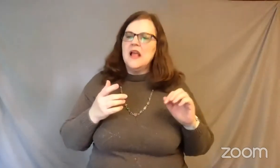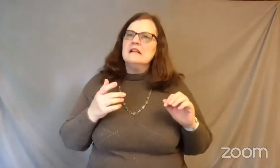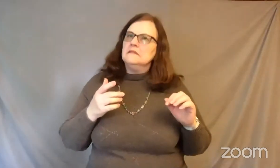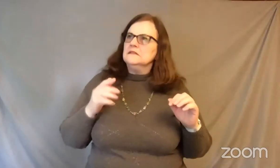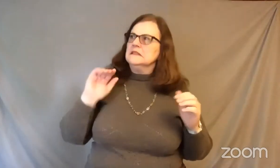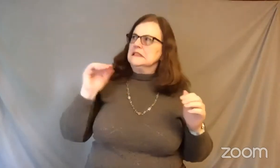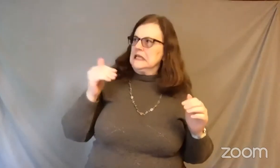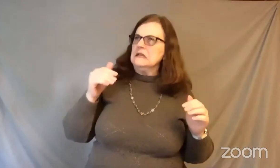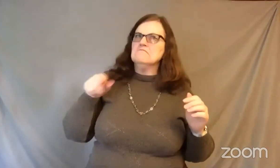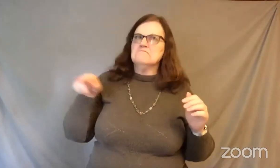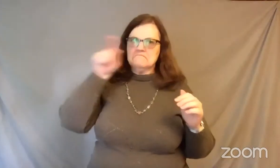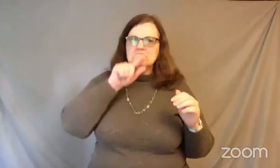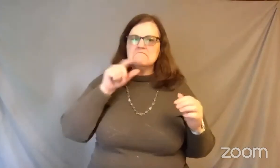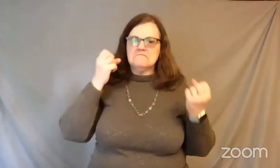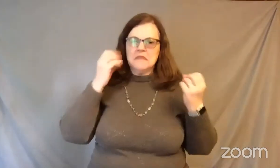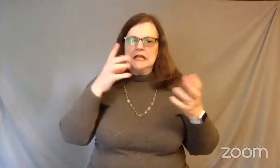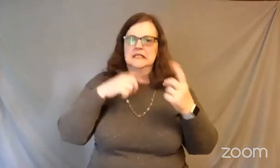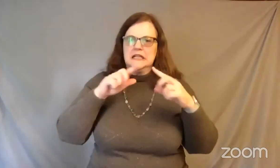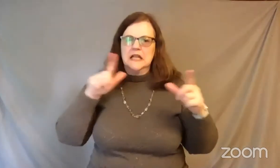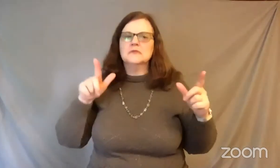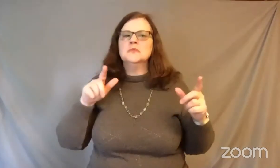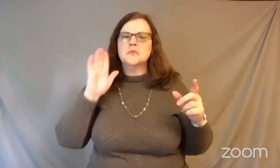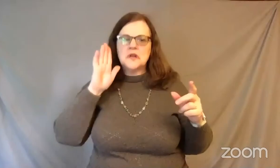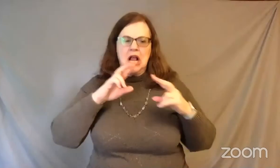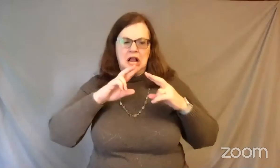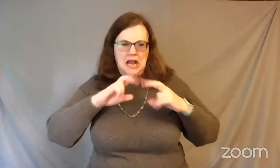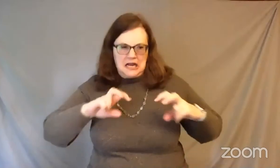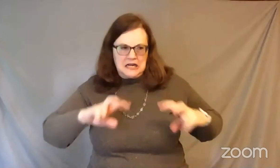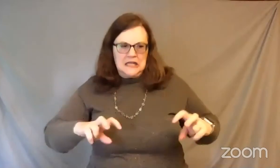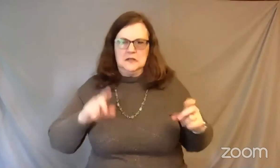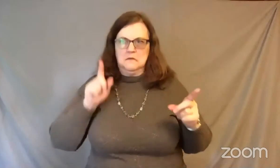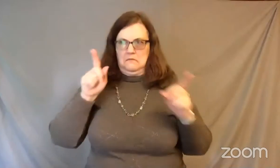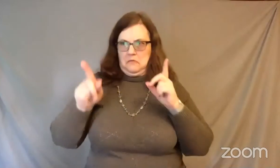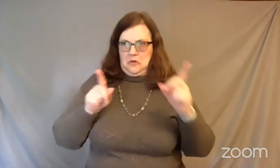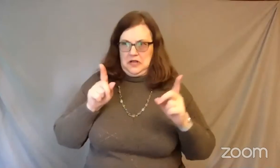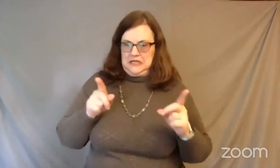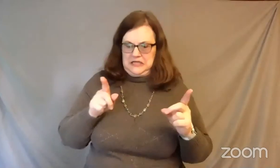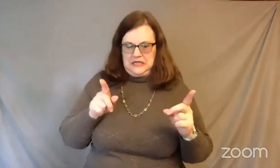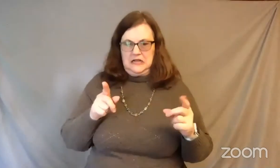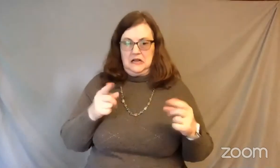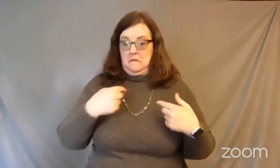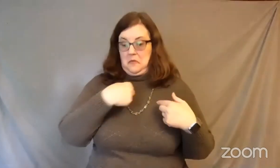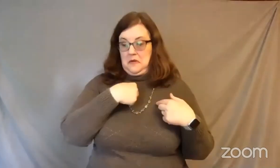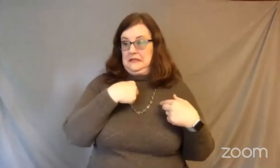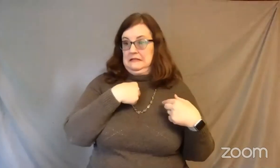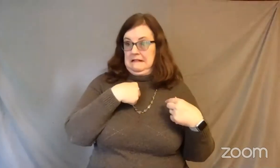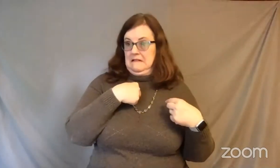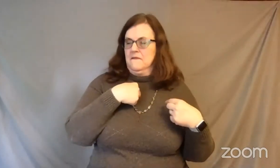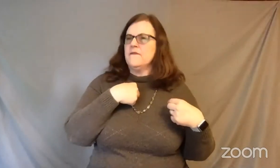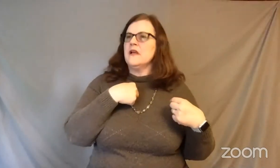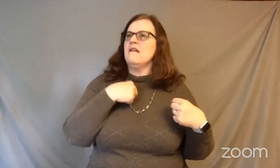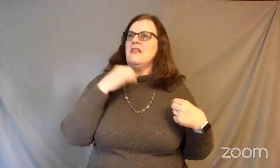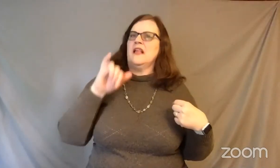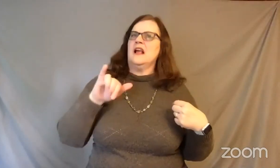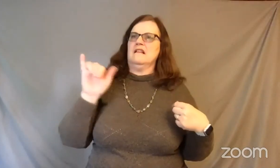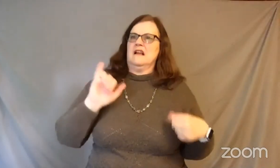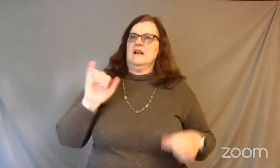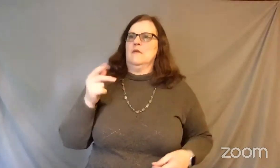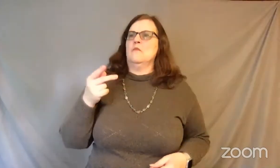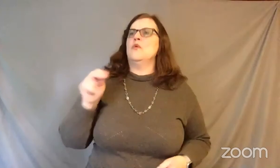How is the system for pronominalization acquired by speakers of sign languages and differentiated from that